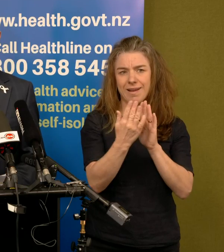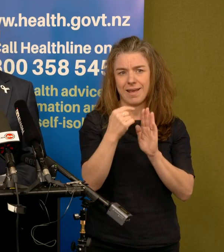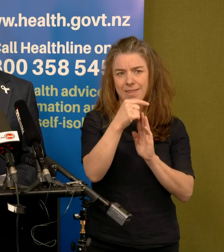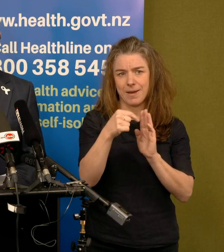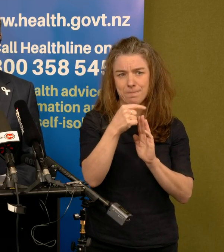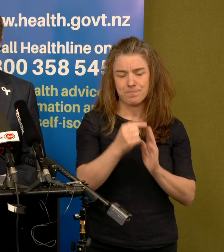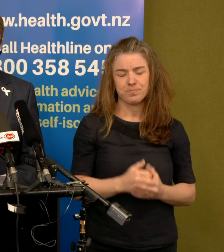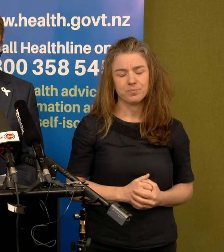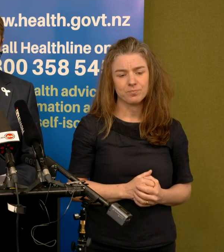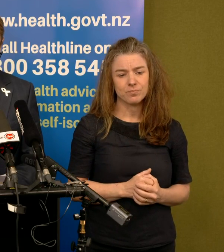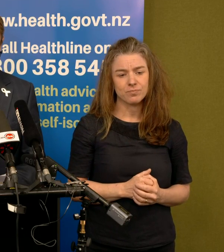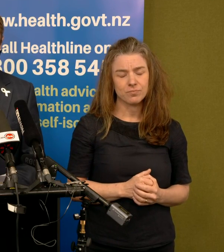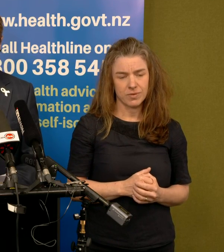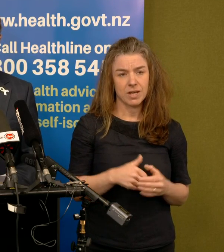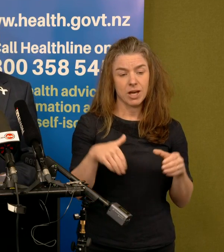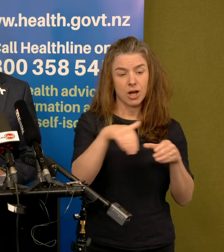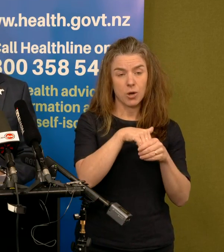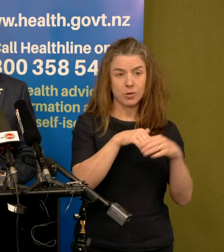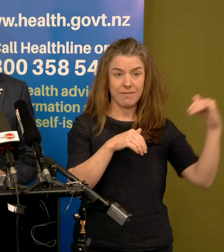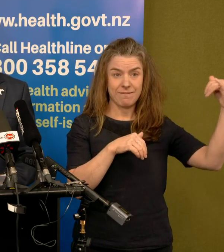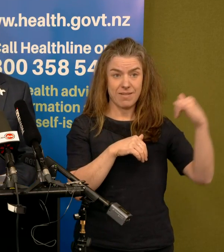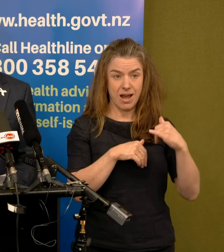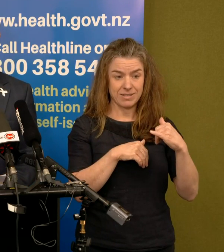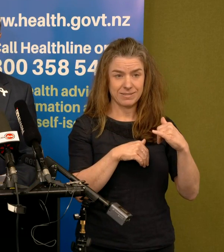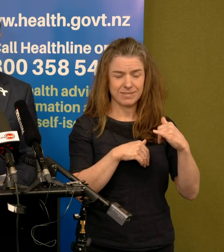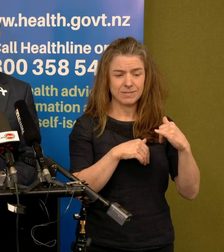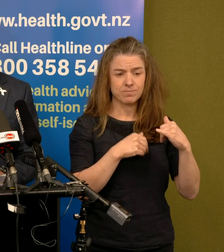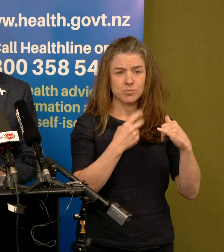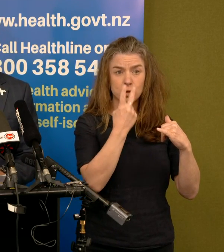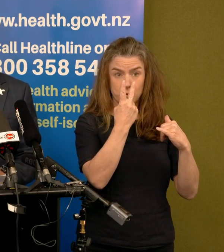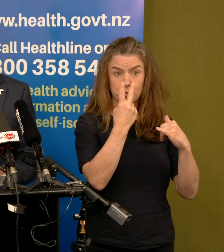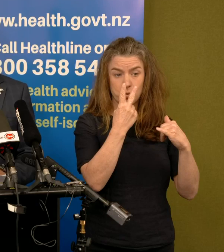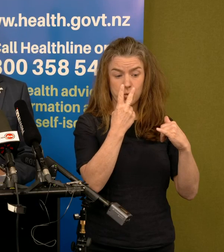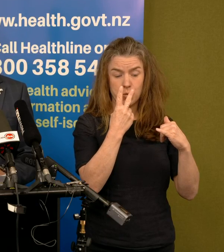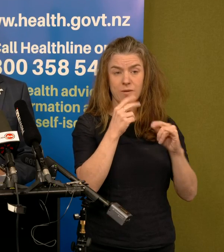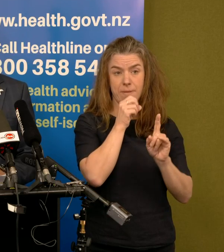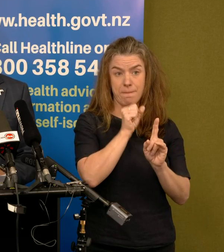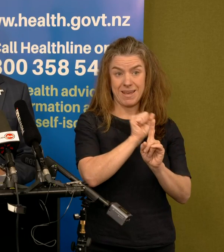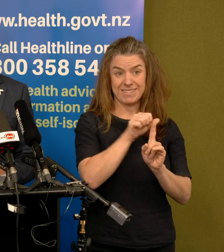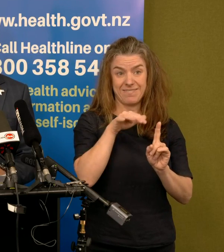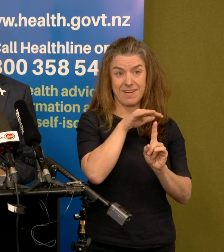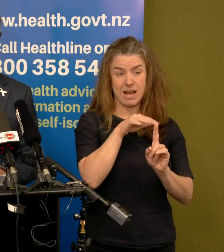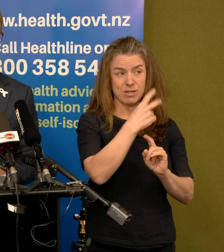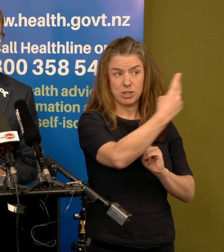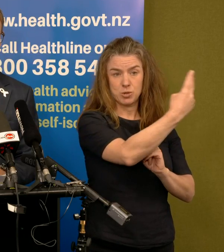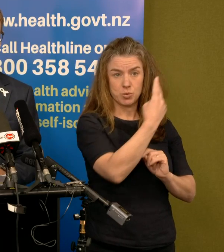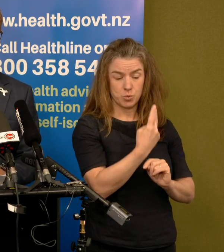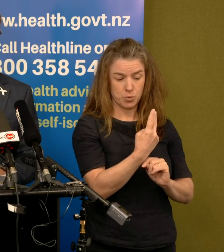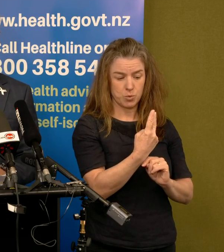That includes the flight on which 2 family members recently arrived into New Zealand from